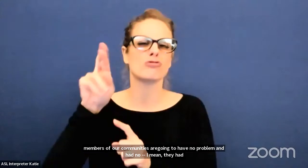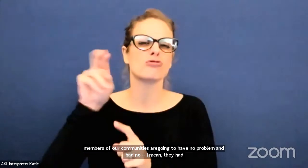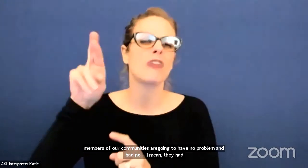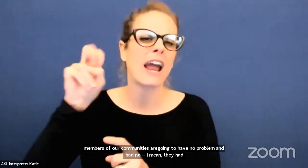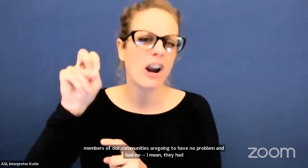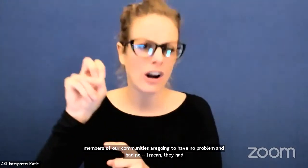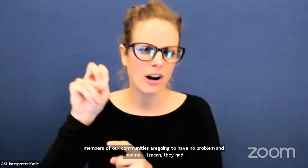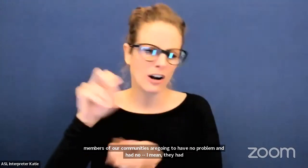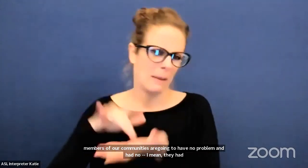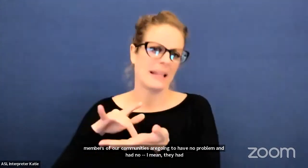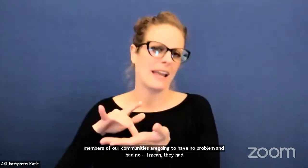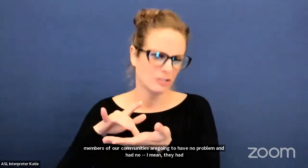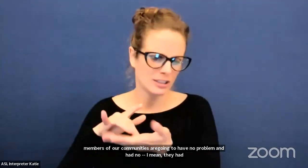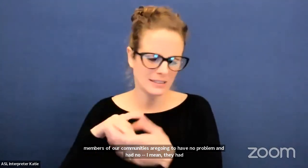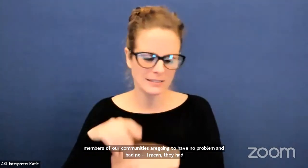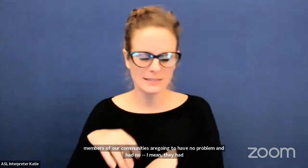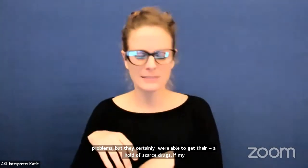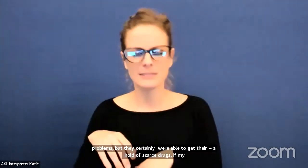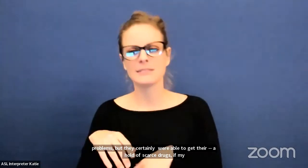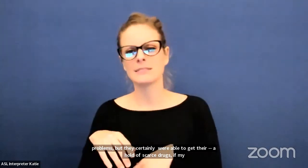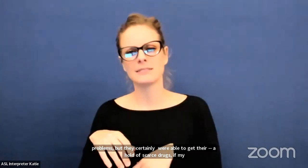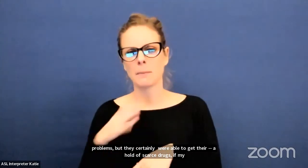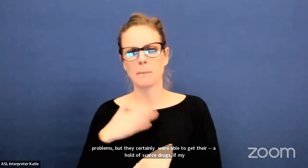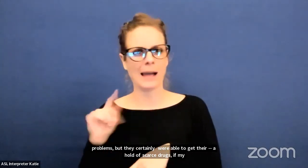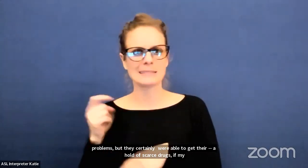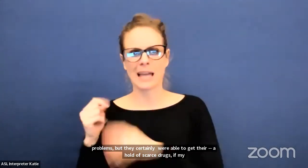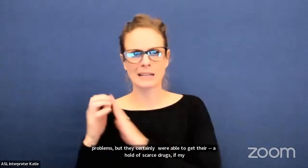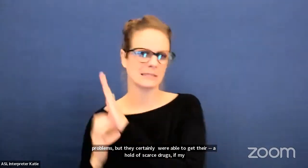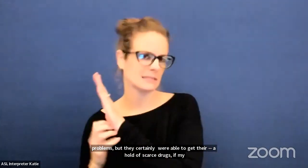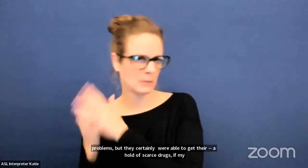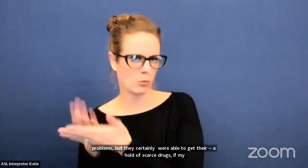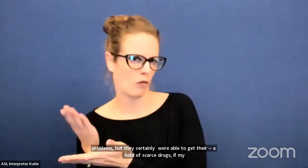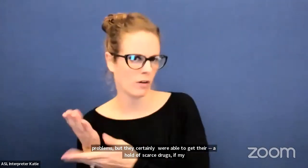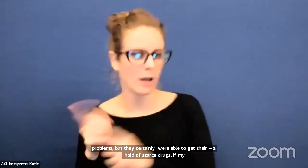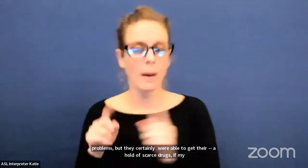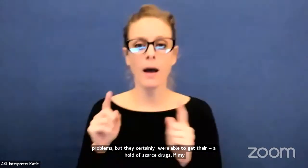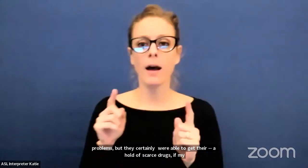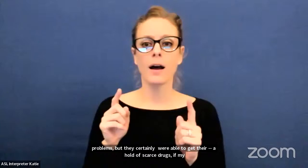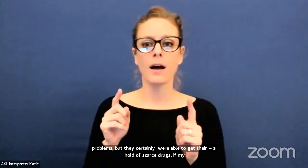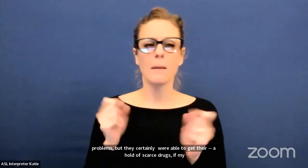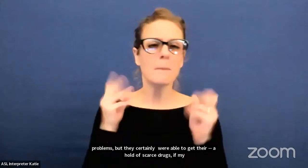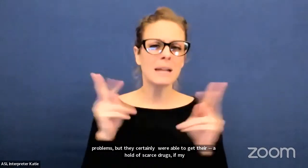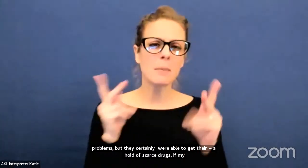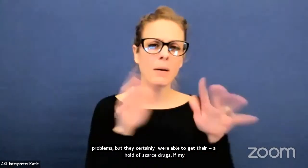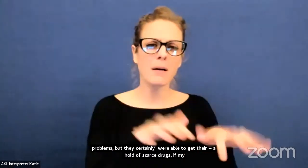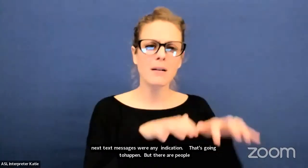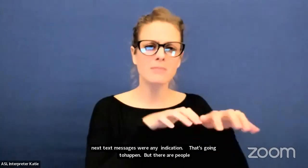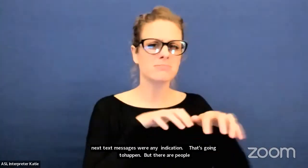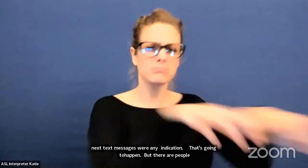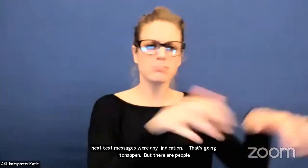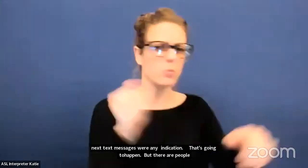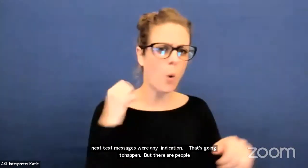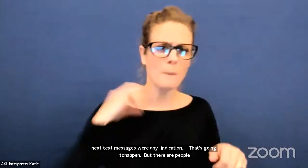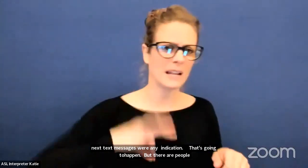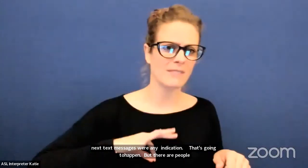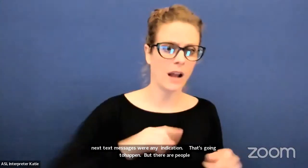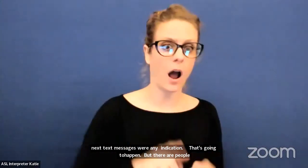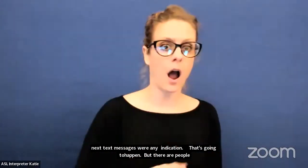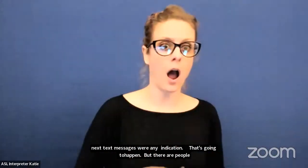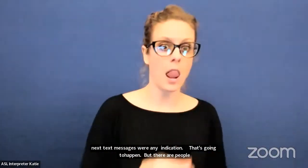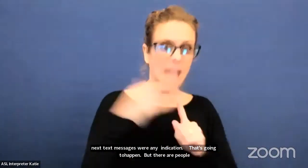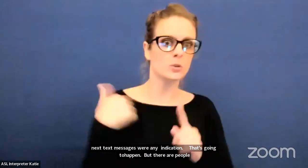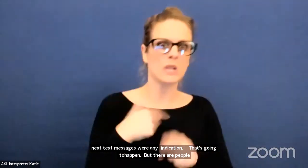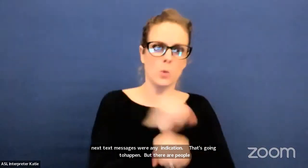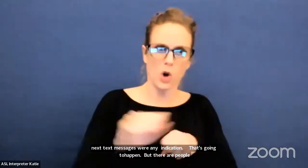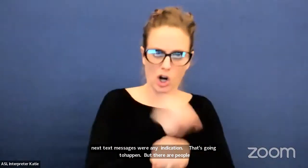any indication, that's going to happen. But there are people who aren't going to benefit from those unless we put in some work. But ultimately,